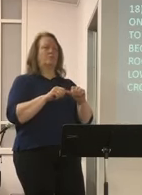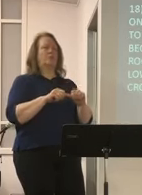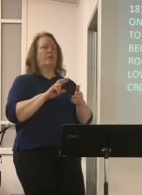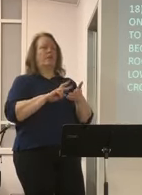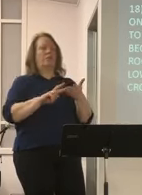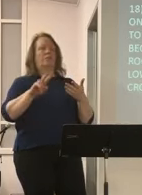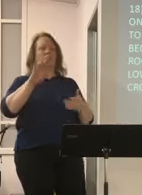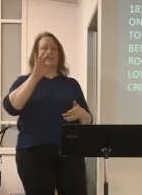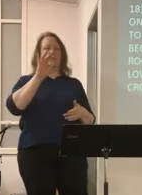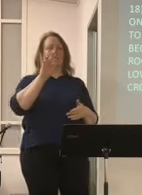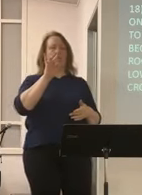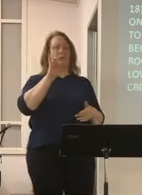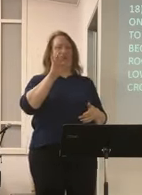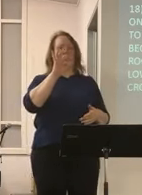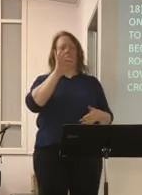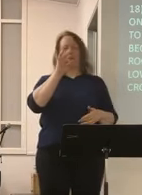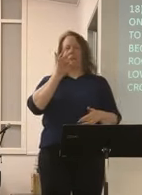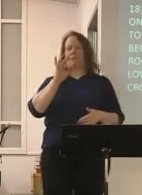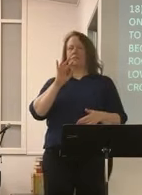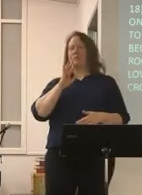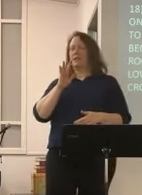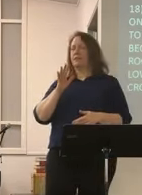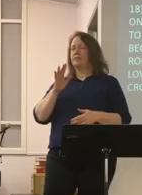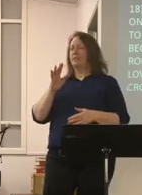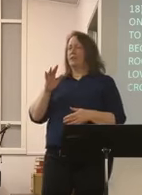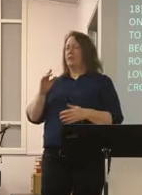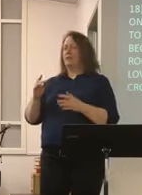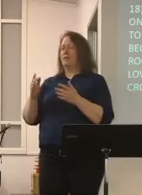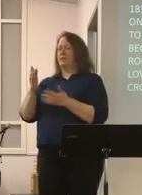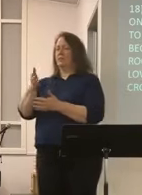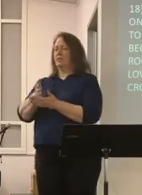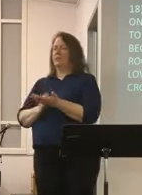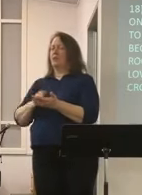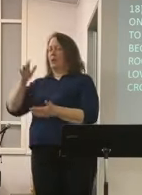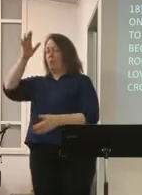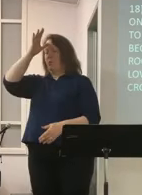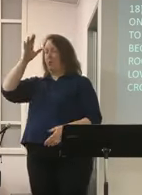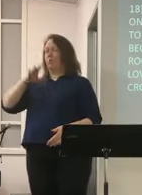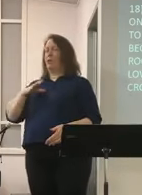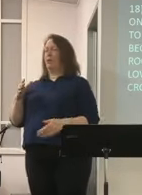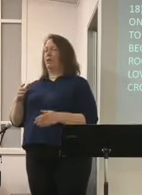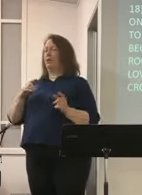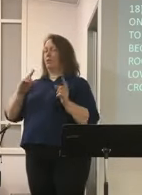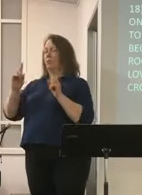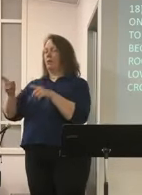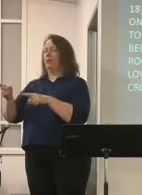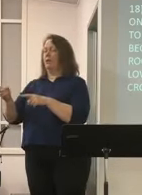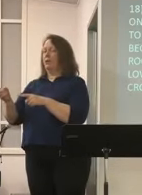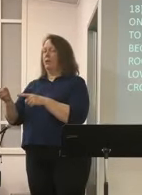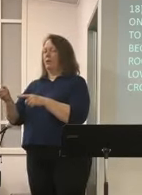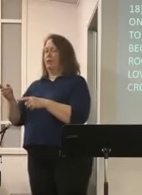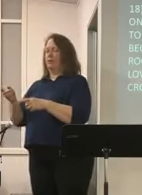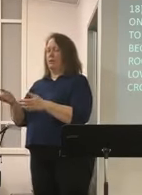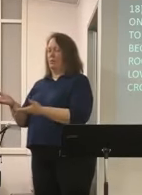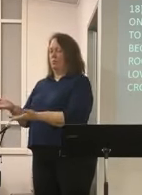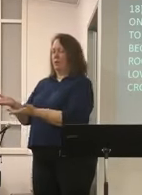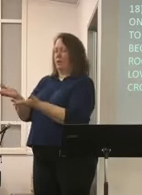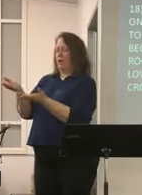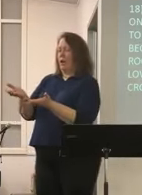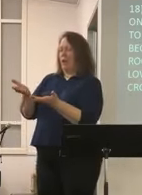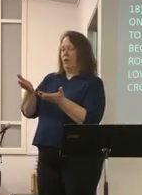in verse 18 and 19... it says, some men came carrying a paralyzed man on a sleeping mat. We don't know